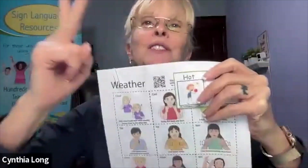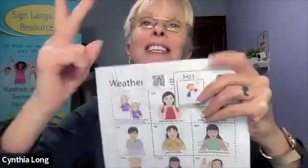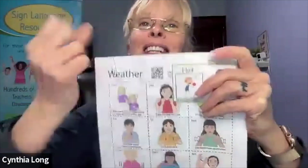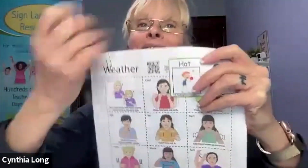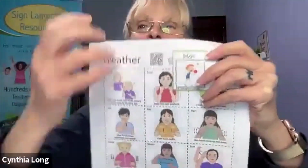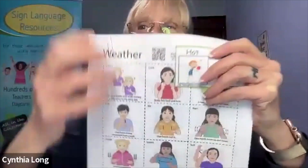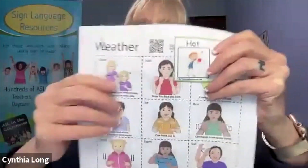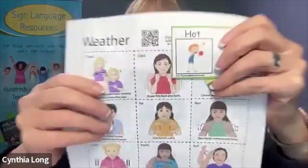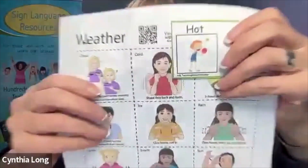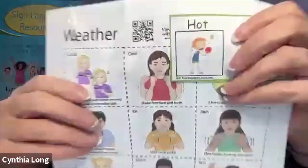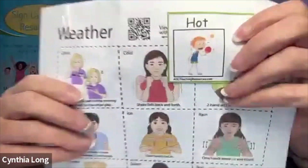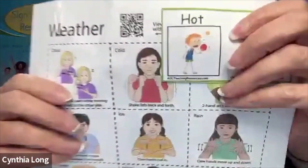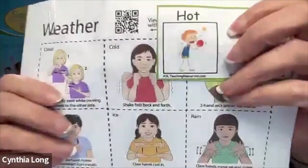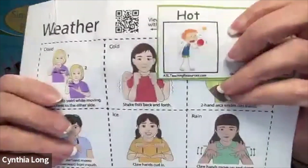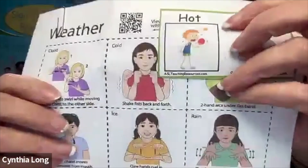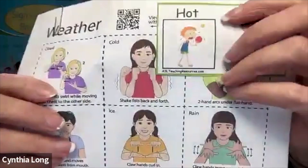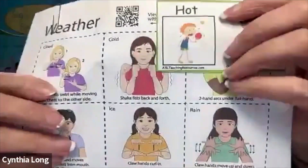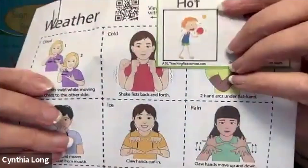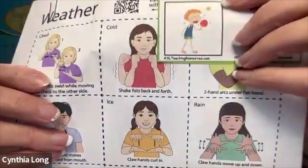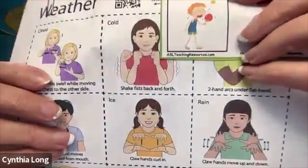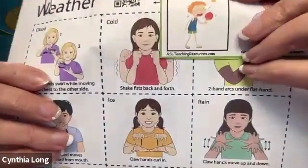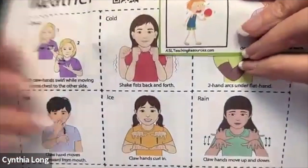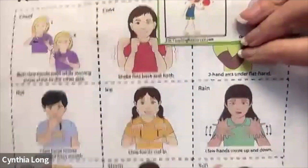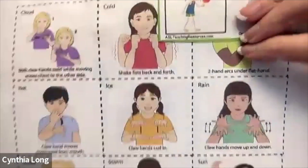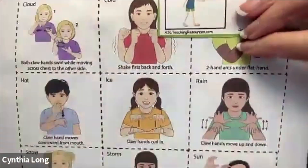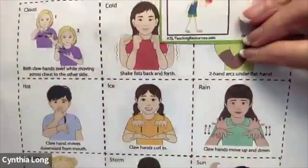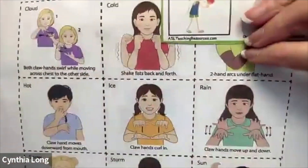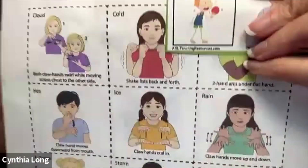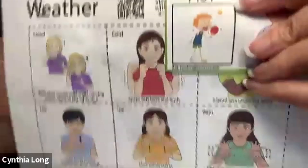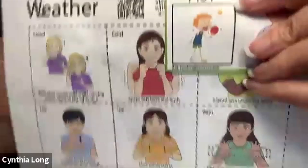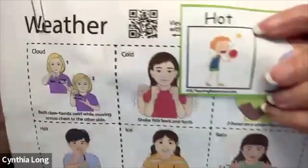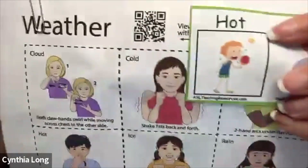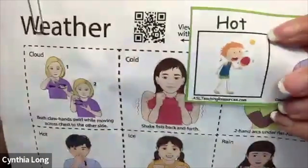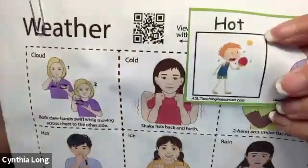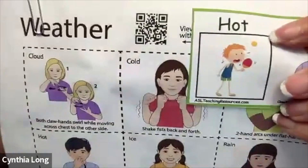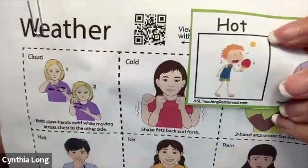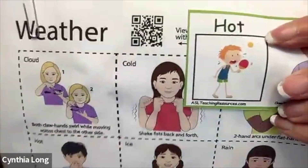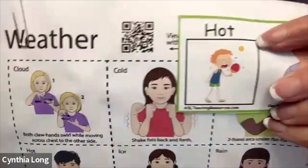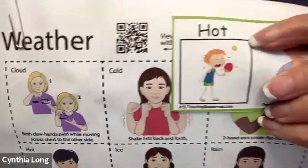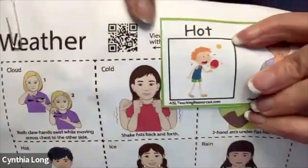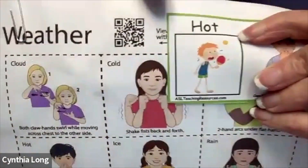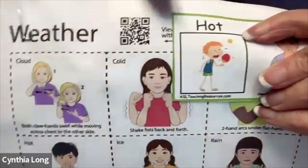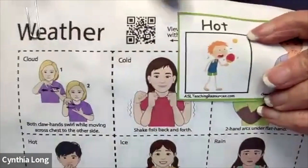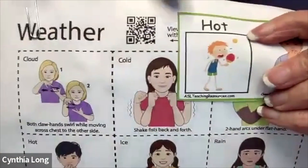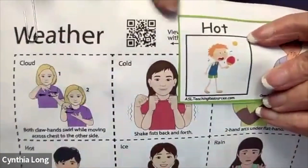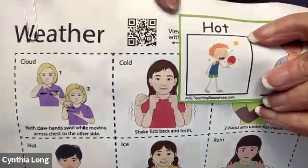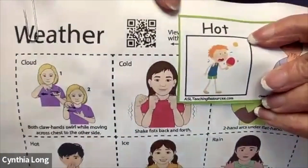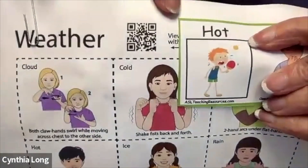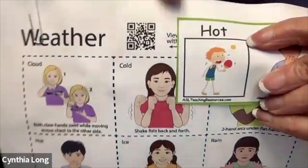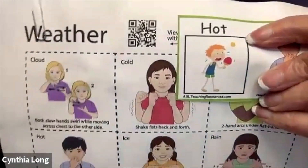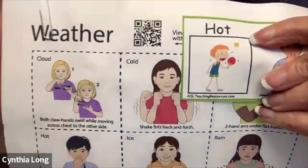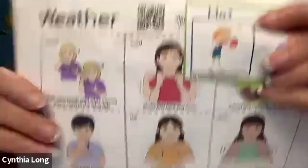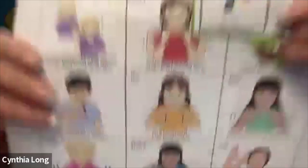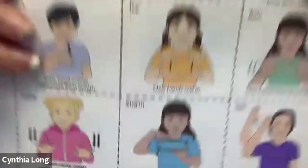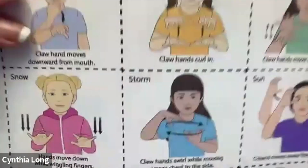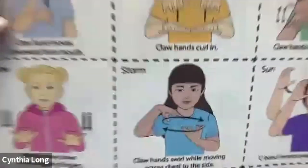see these signs. So you want to see that right there? If you want to take a picture of it or something, it's right there. And